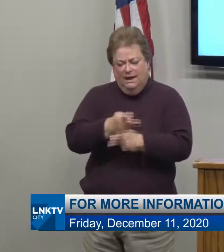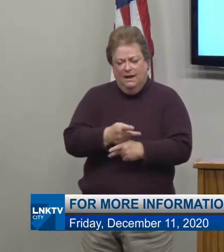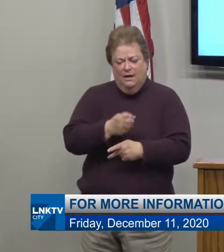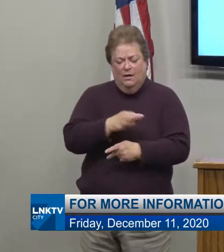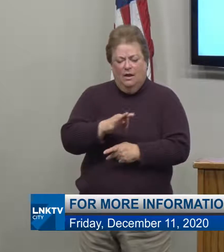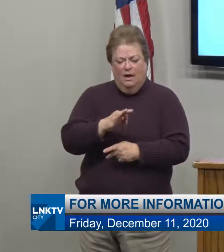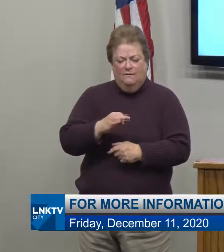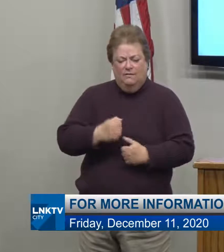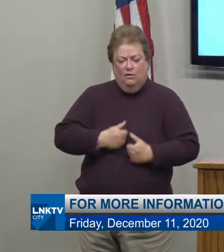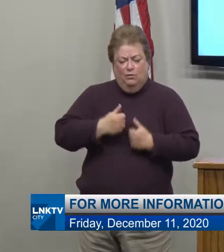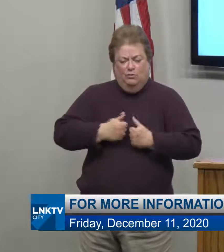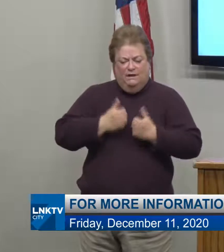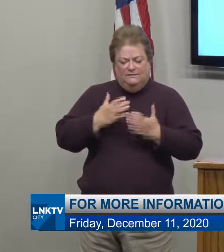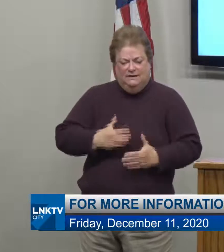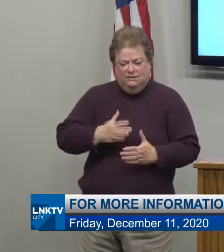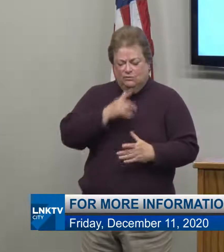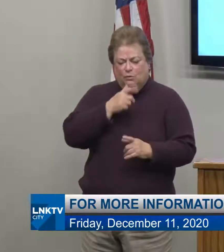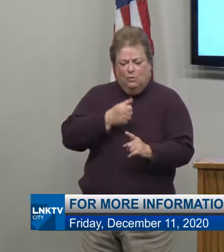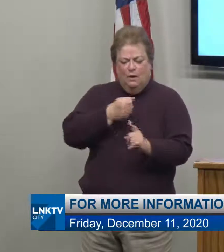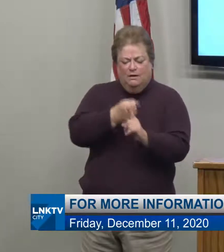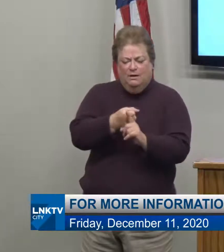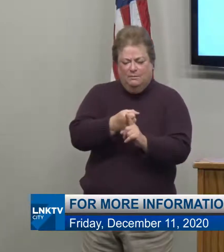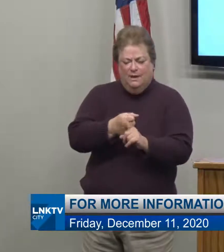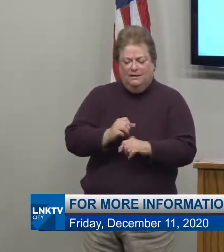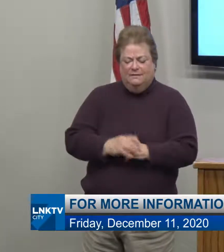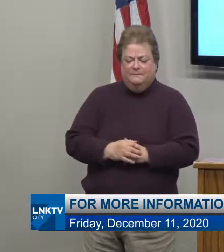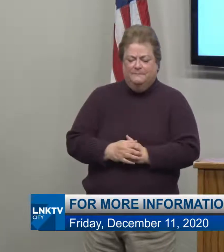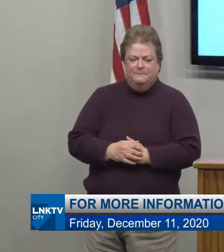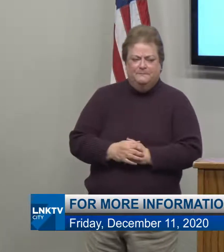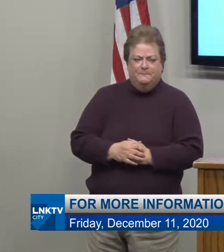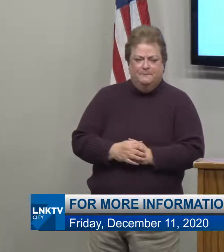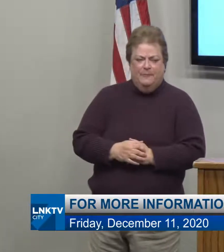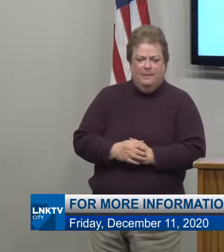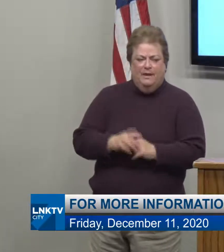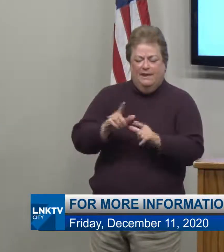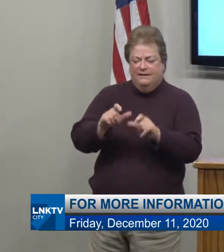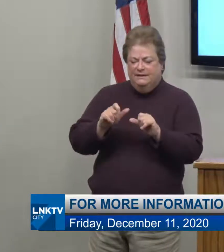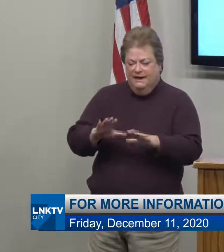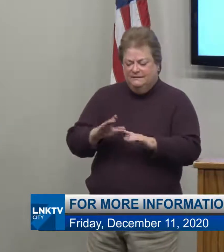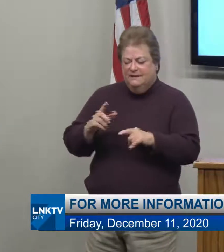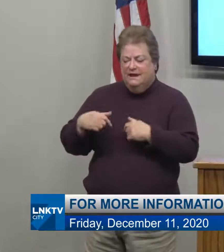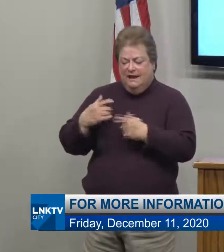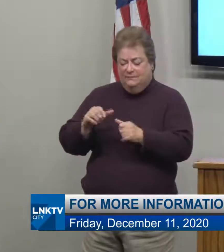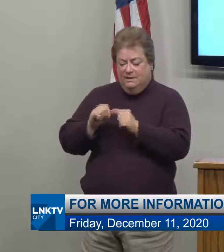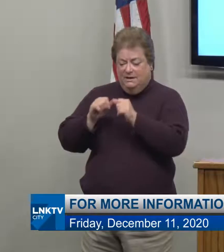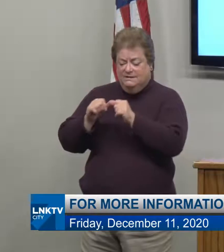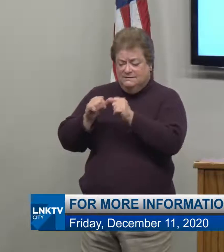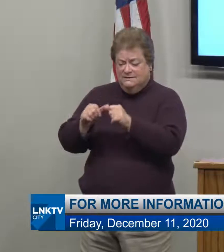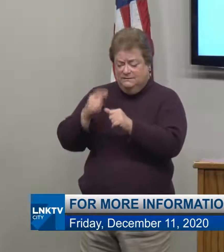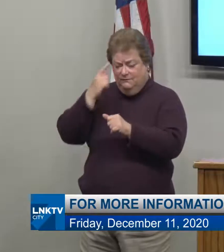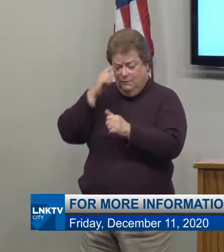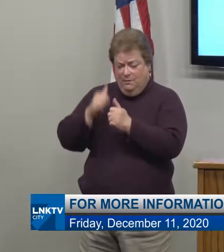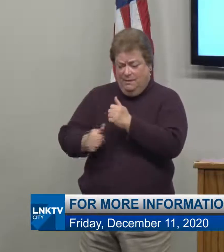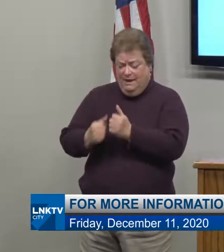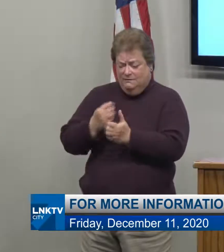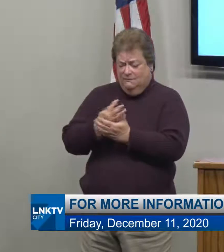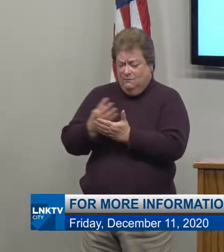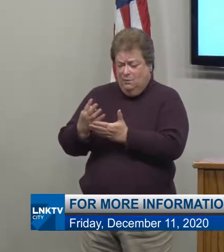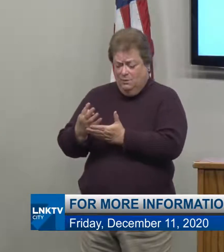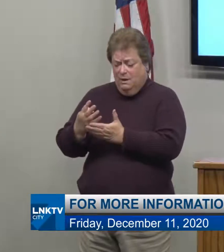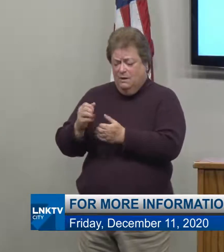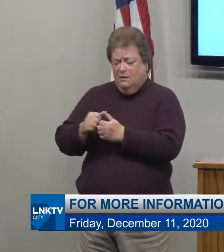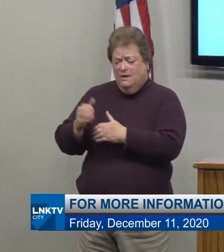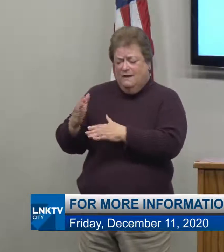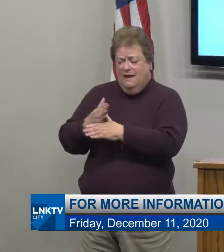impacted, along with the work we do at the health department. Testing has been consistent over the past 4 weeks, with an average